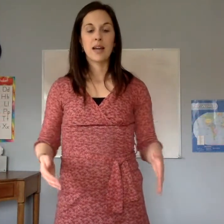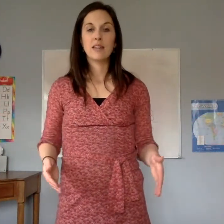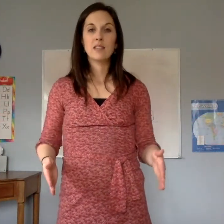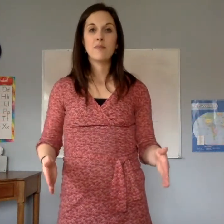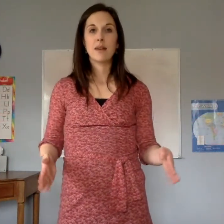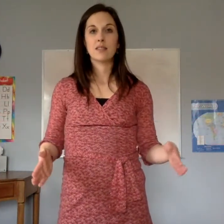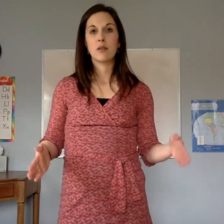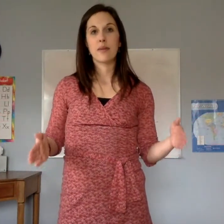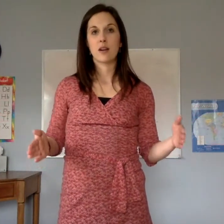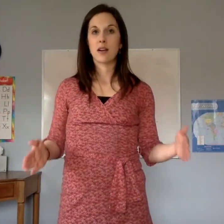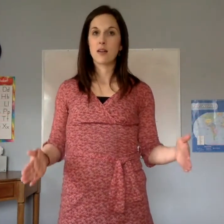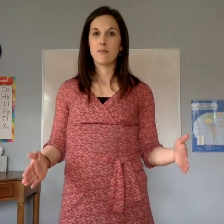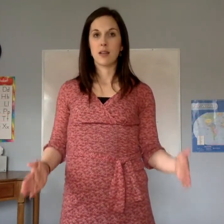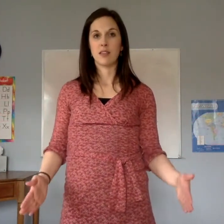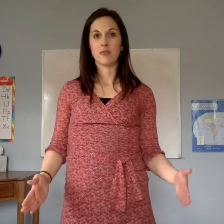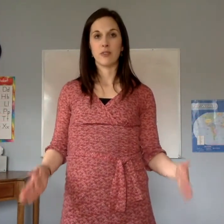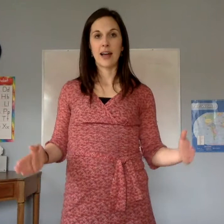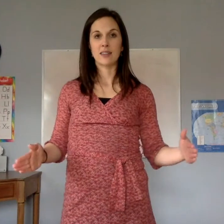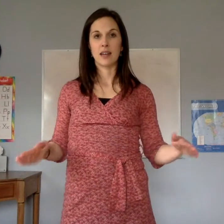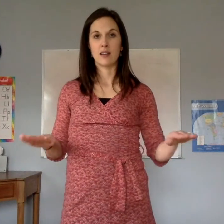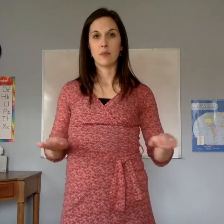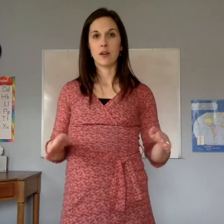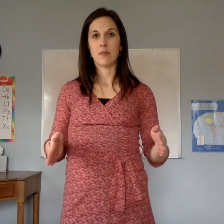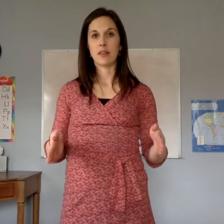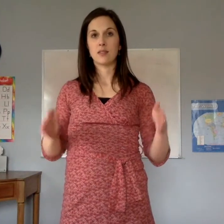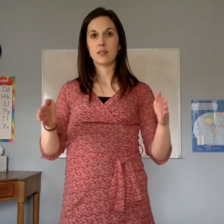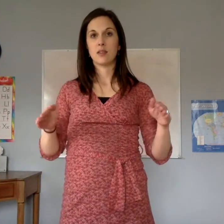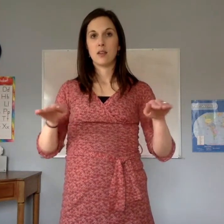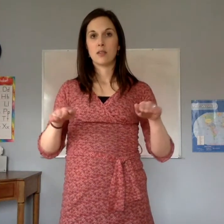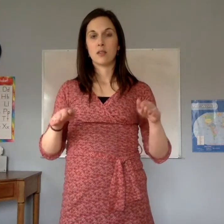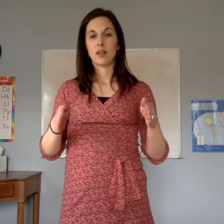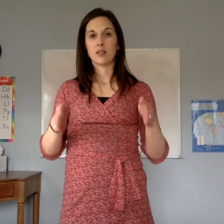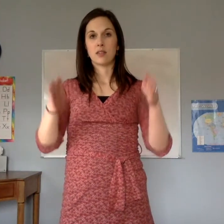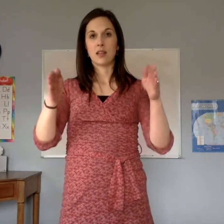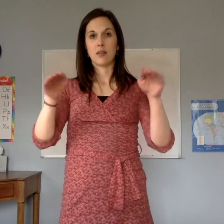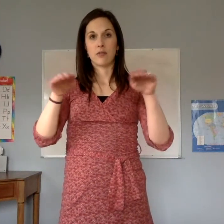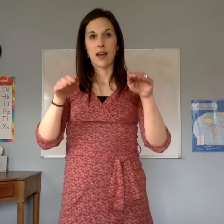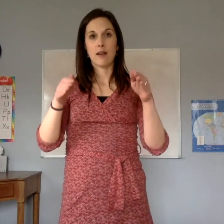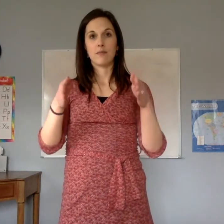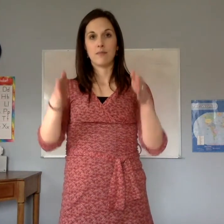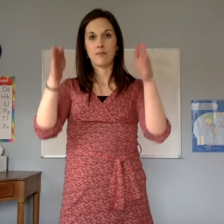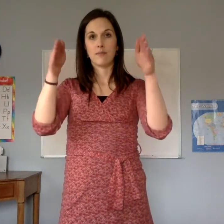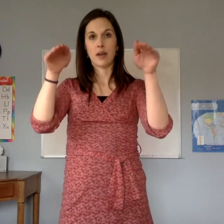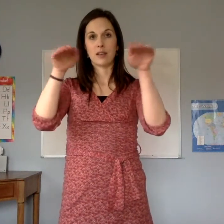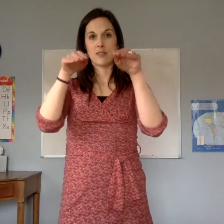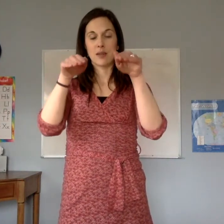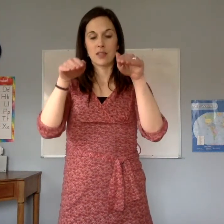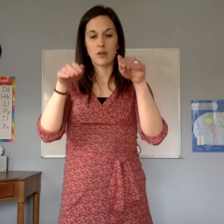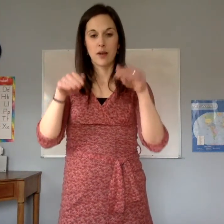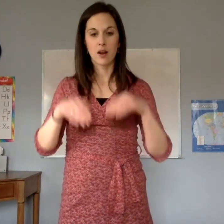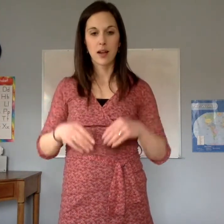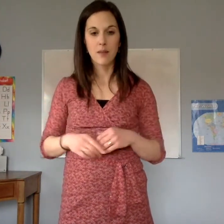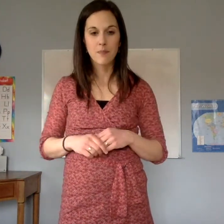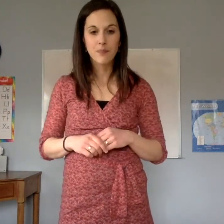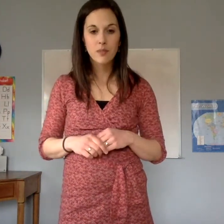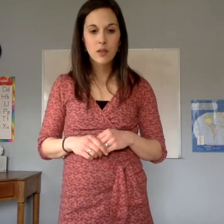Mayans of Mesoamerica made these flat-sided pyramids. So that's our sign for that. Mayans of Mesoamerica.